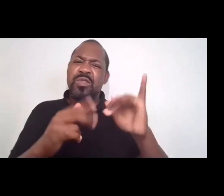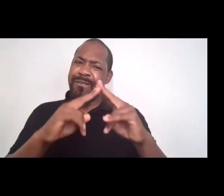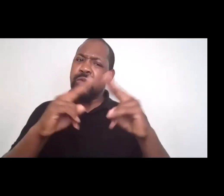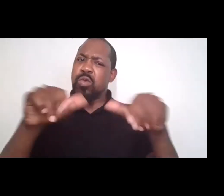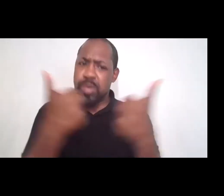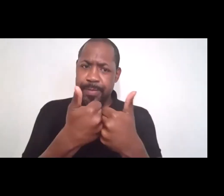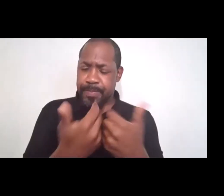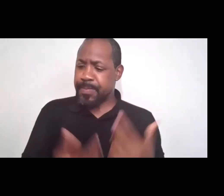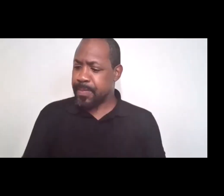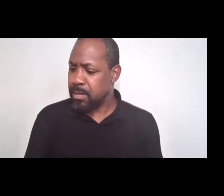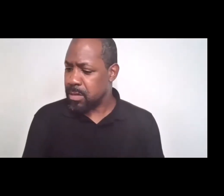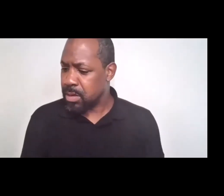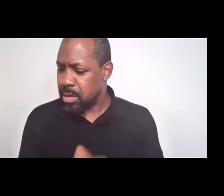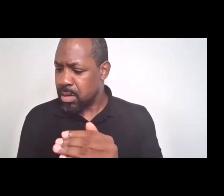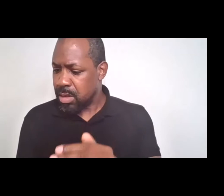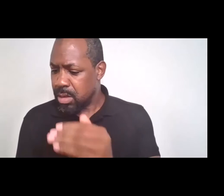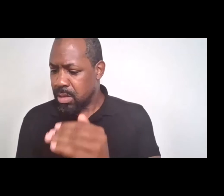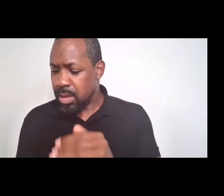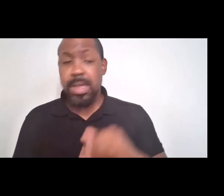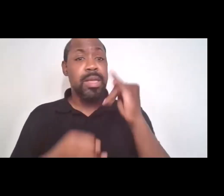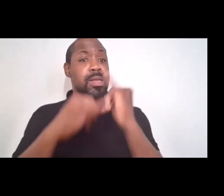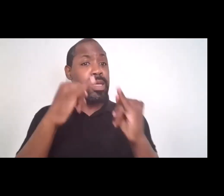and hear their concerns, but it's been very hard to do so.